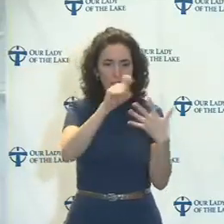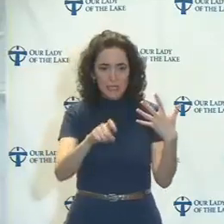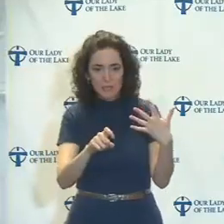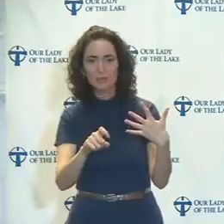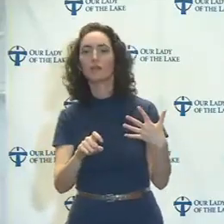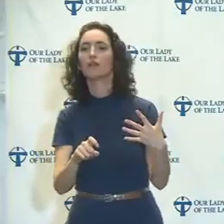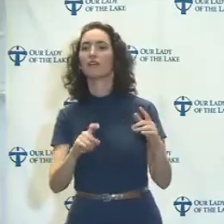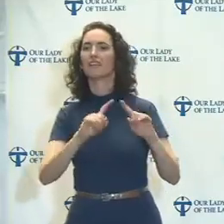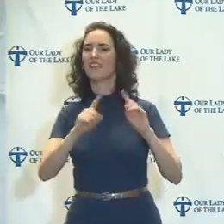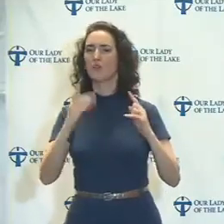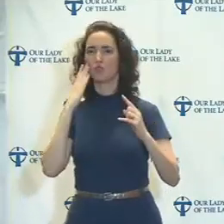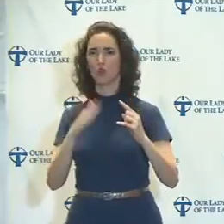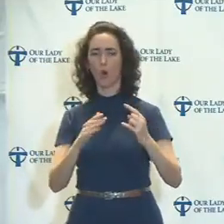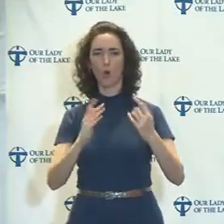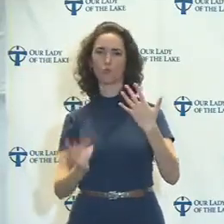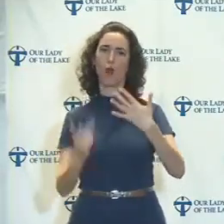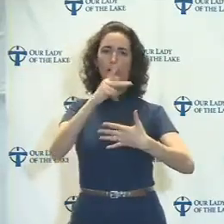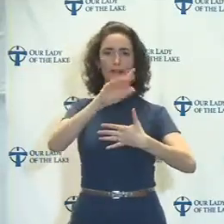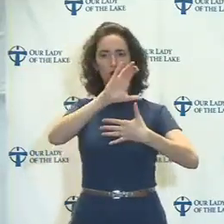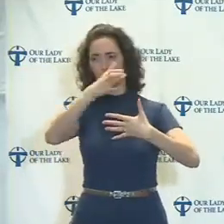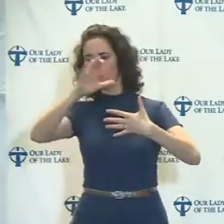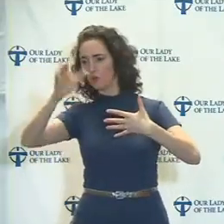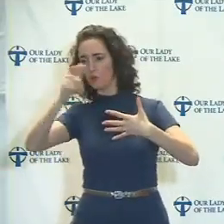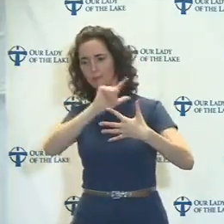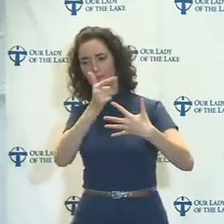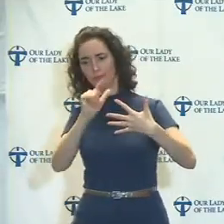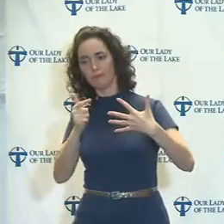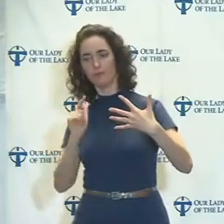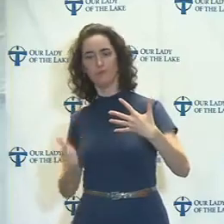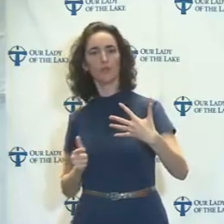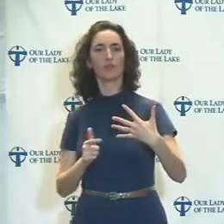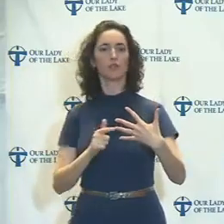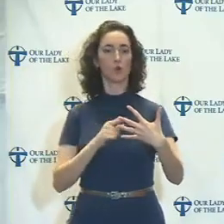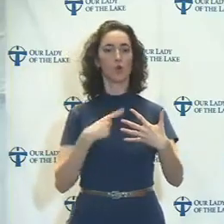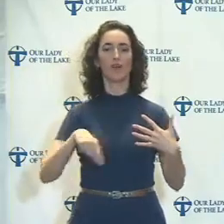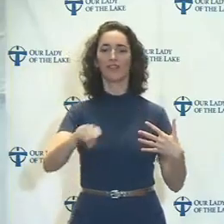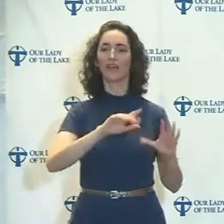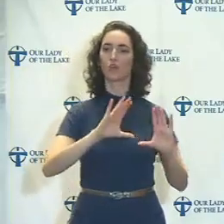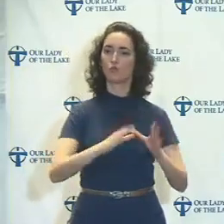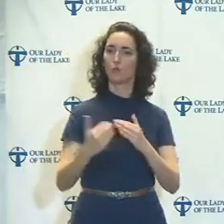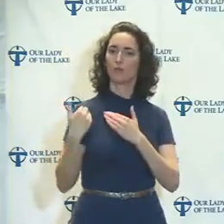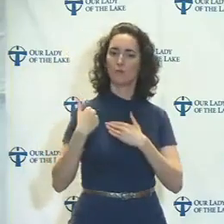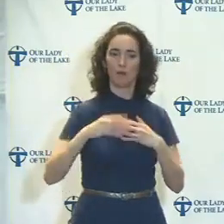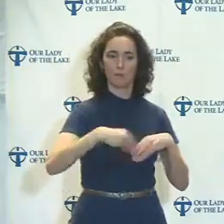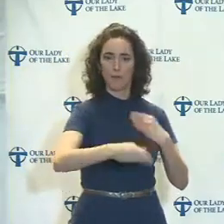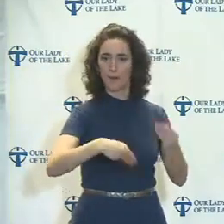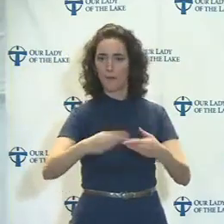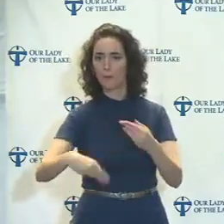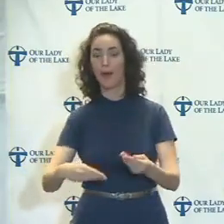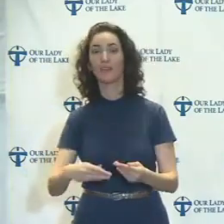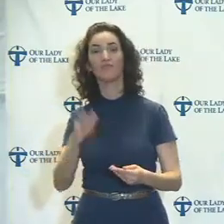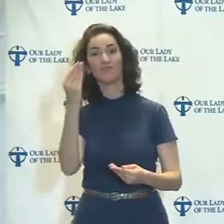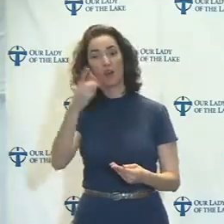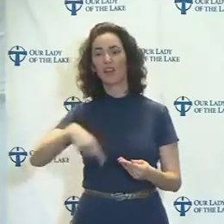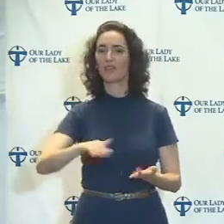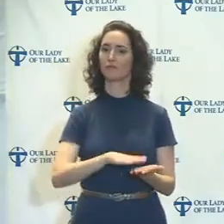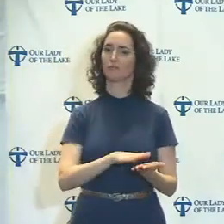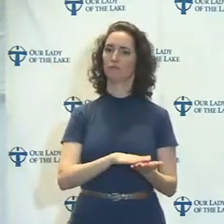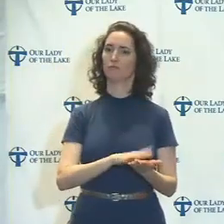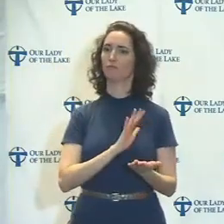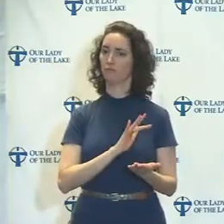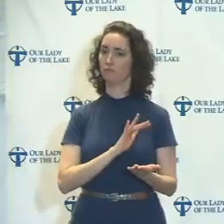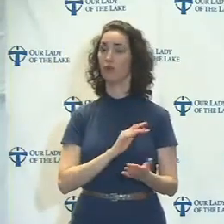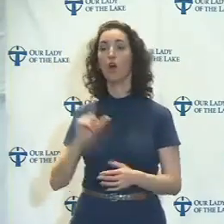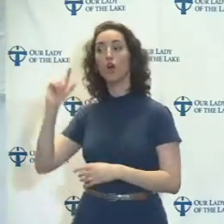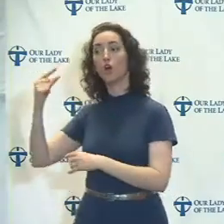next stages and phases of vaccine distribution. So they've really done a great job. You know, the governor has already said this.